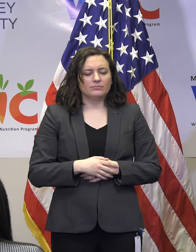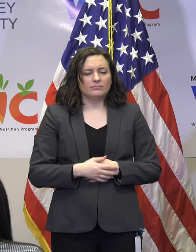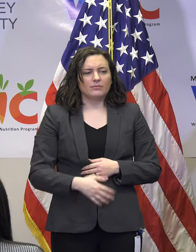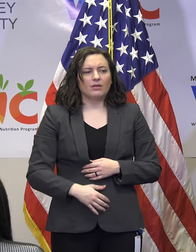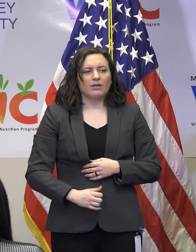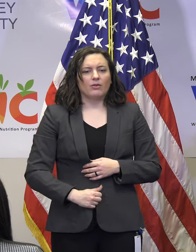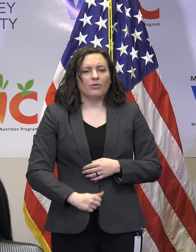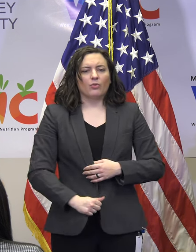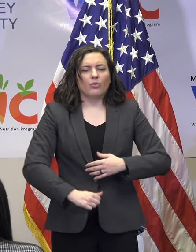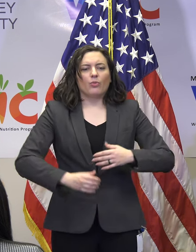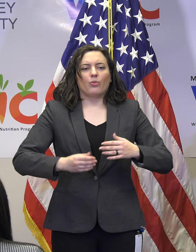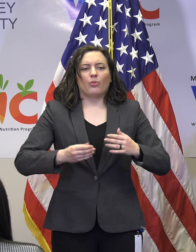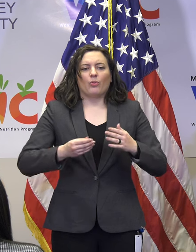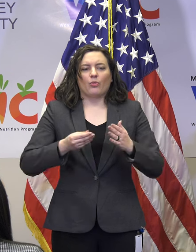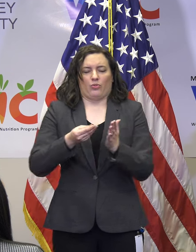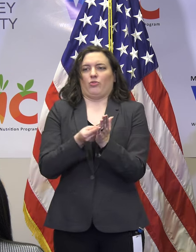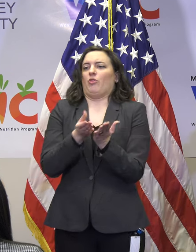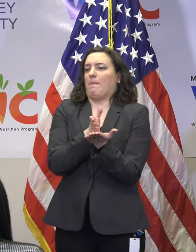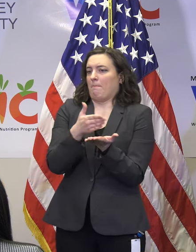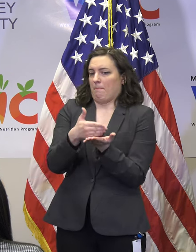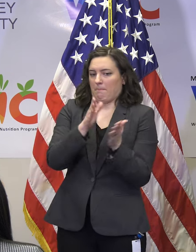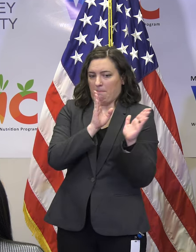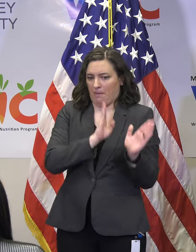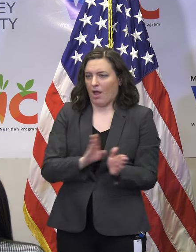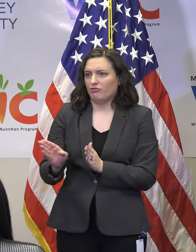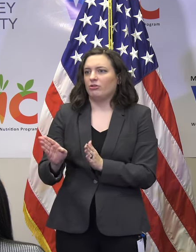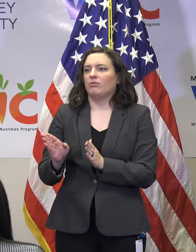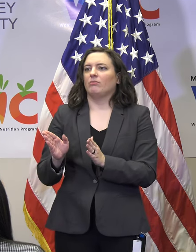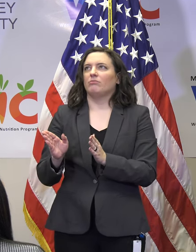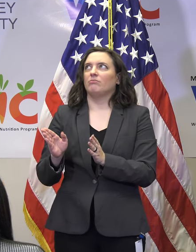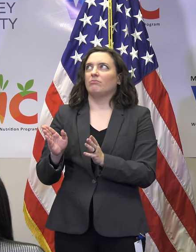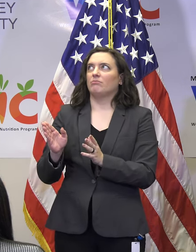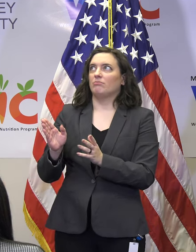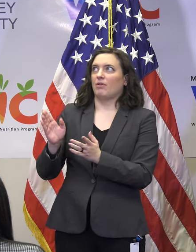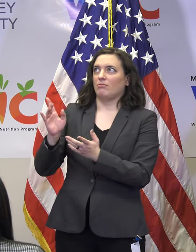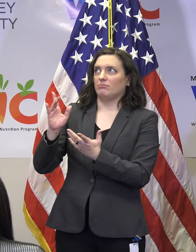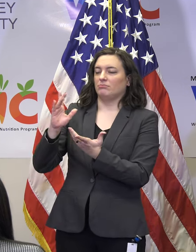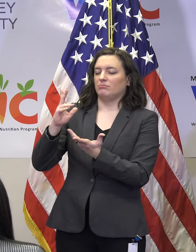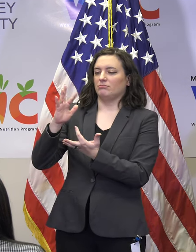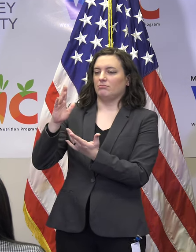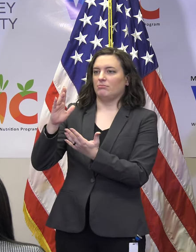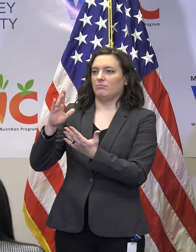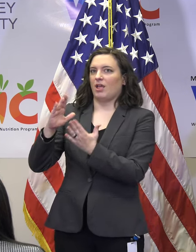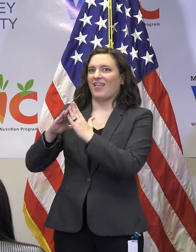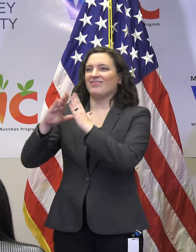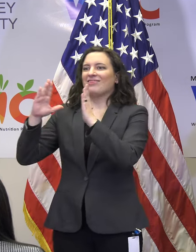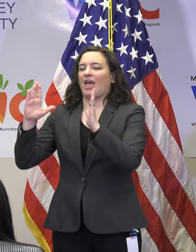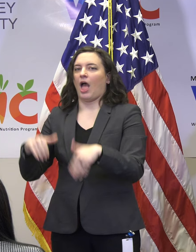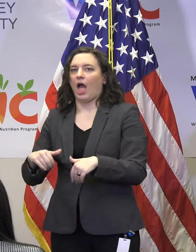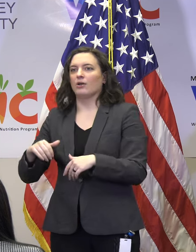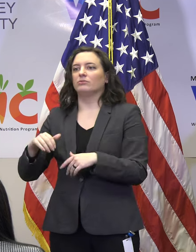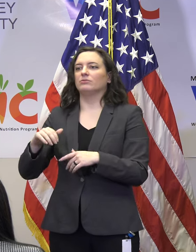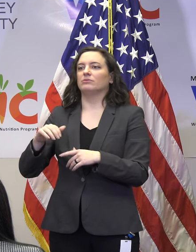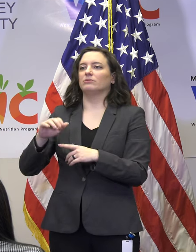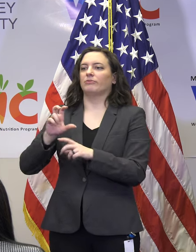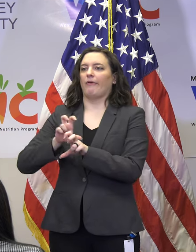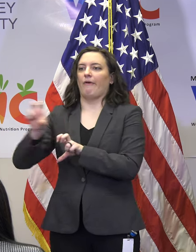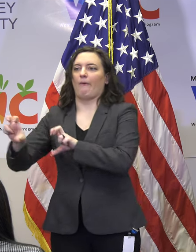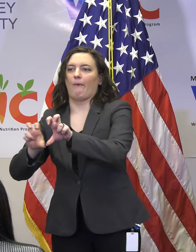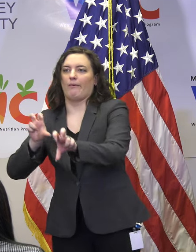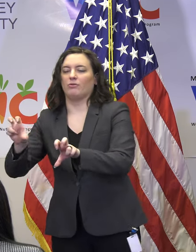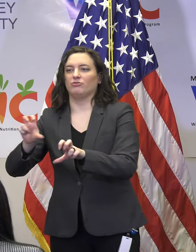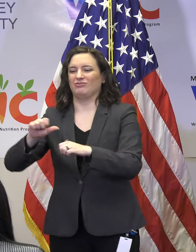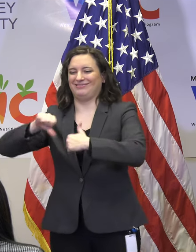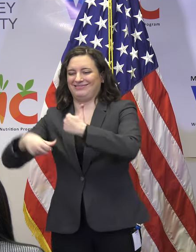I think the budget that was ultimately approved by the House Ag Appropriations Subcommittee, where the system